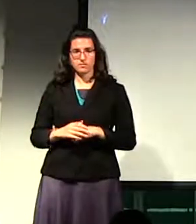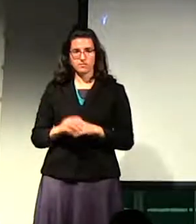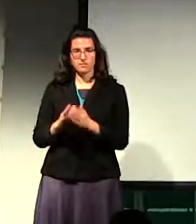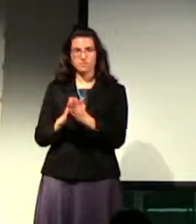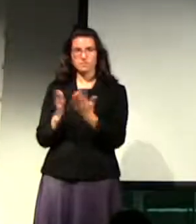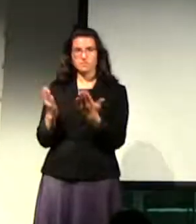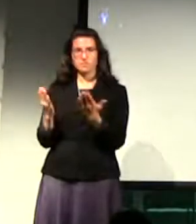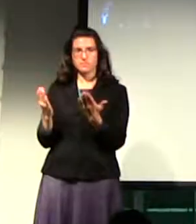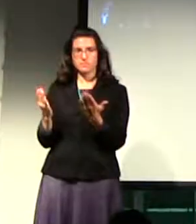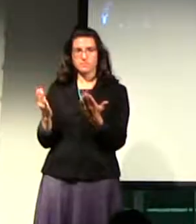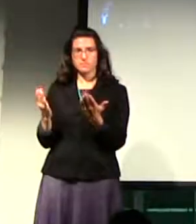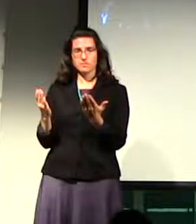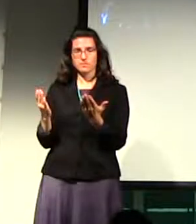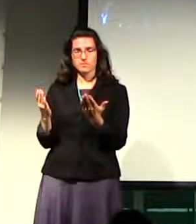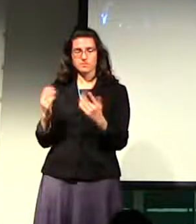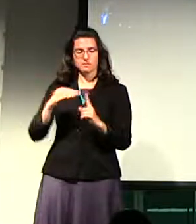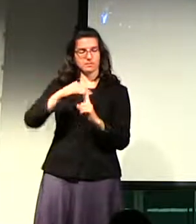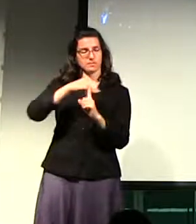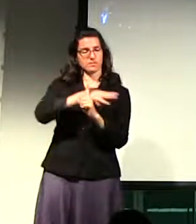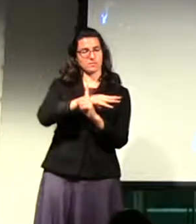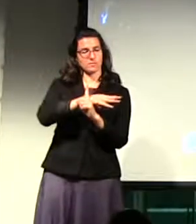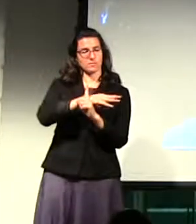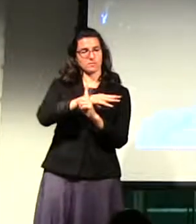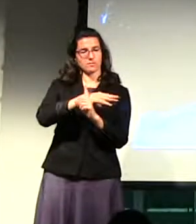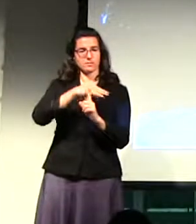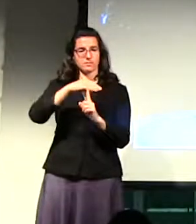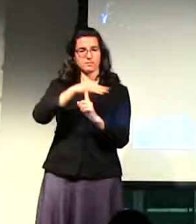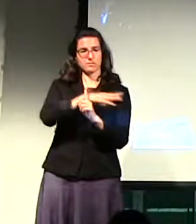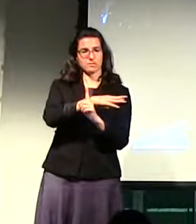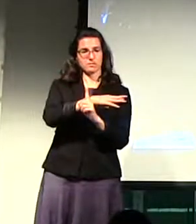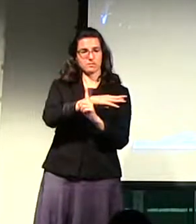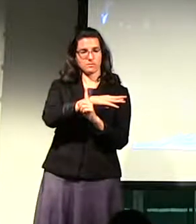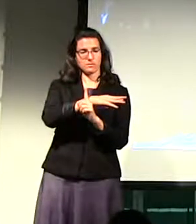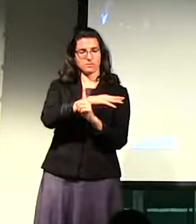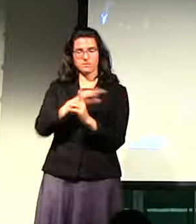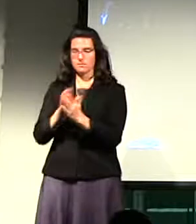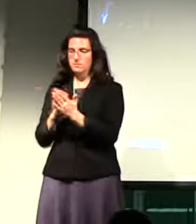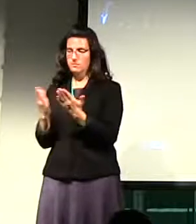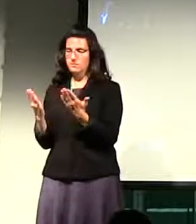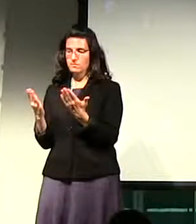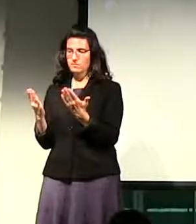book, shadow, book,